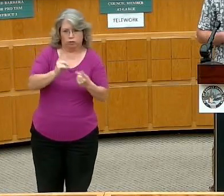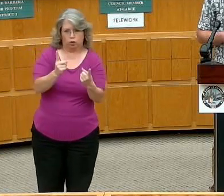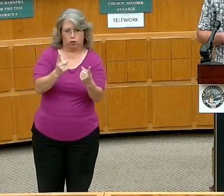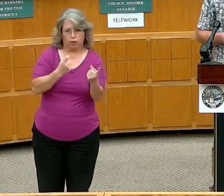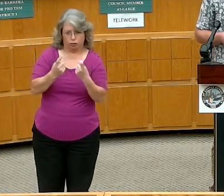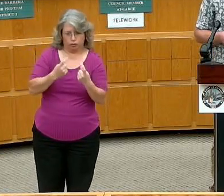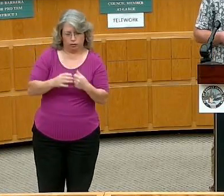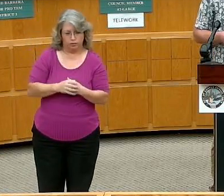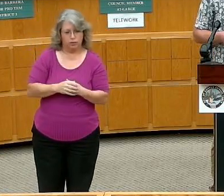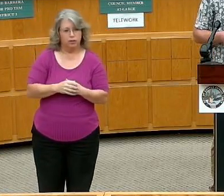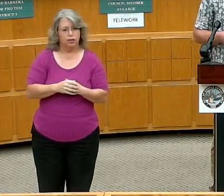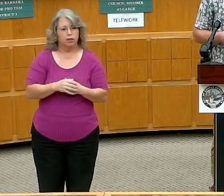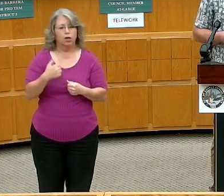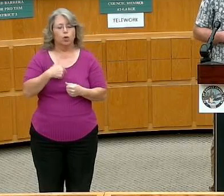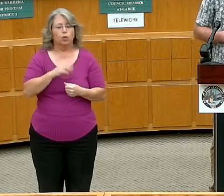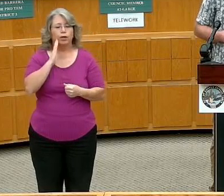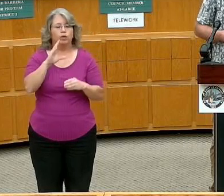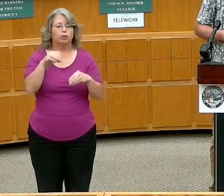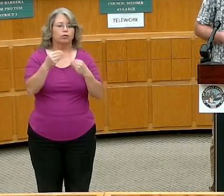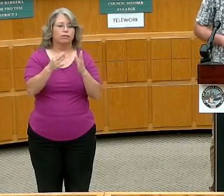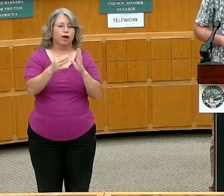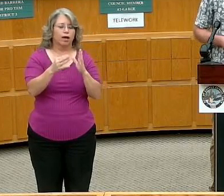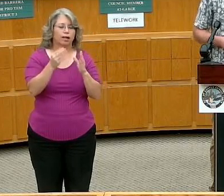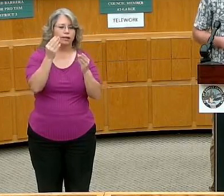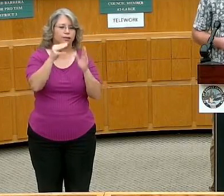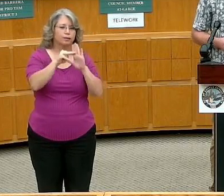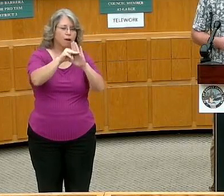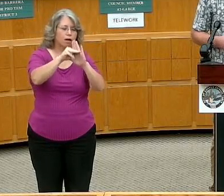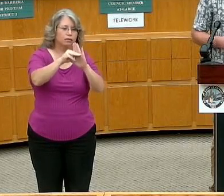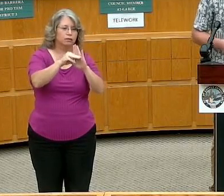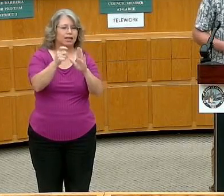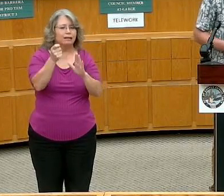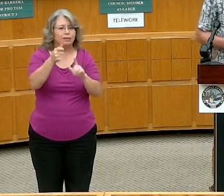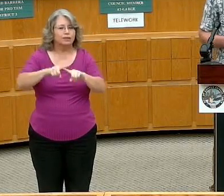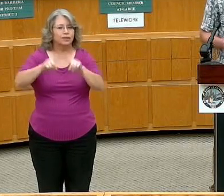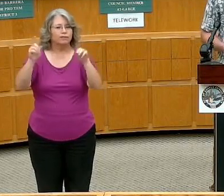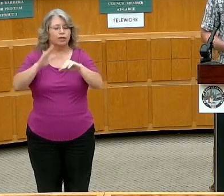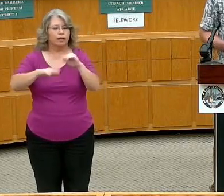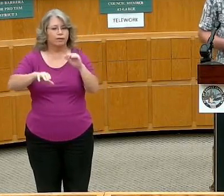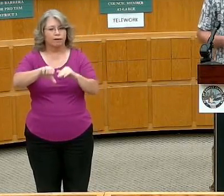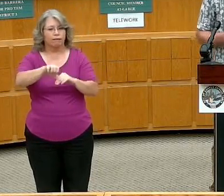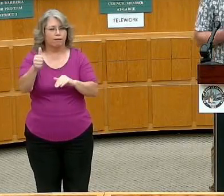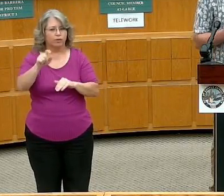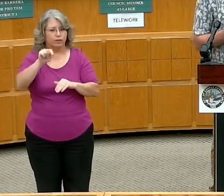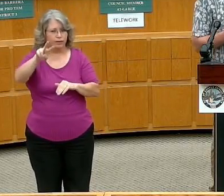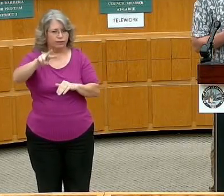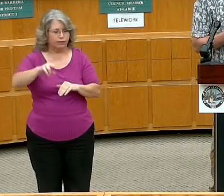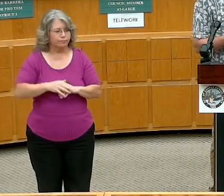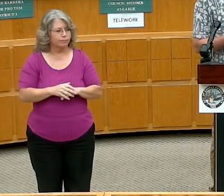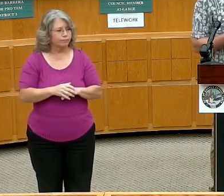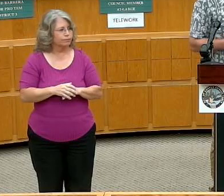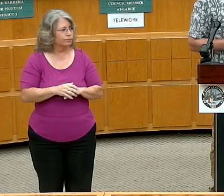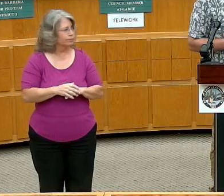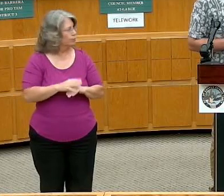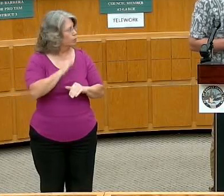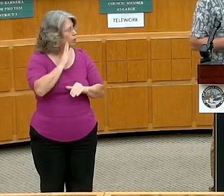see on TV, where they show you just one model's output. We're going to show you the combination of up to 3 different models simultaneously.